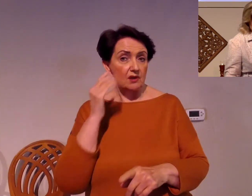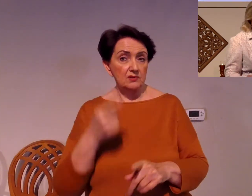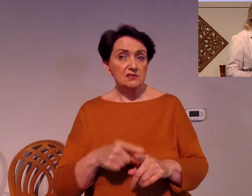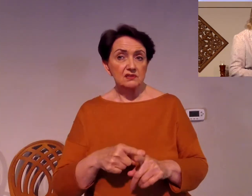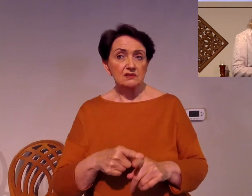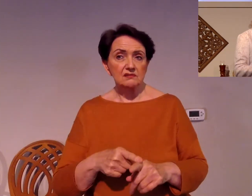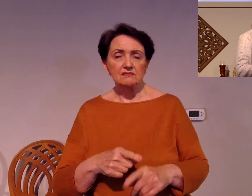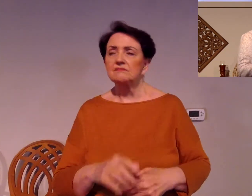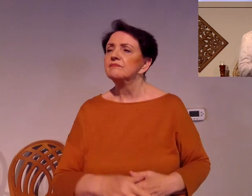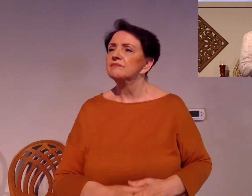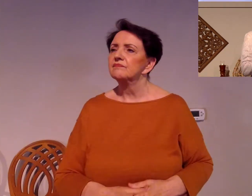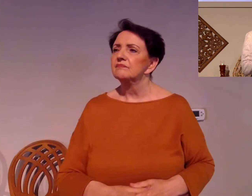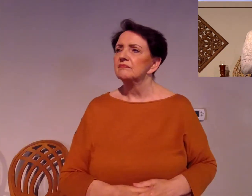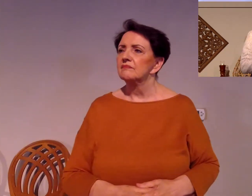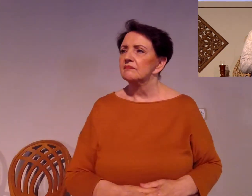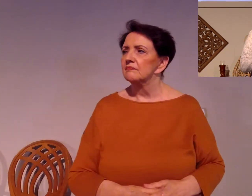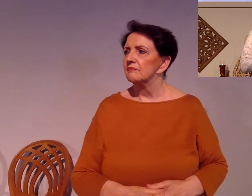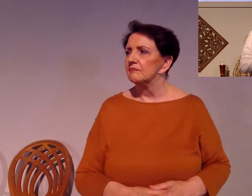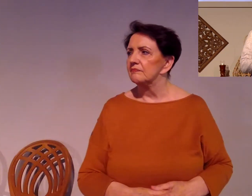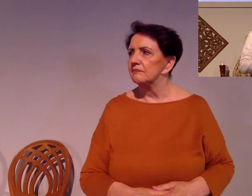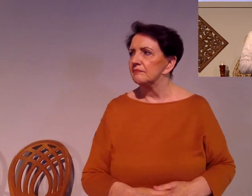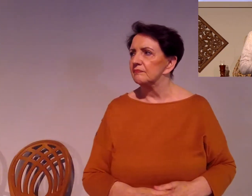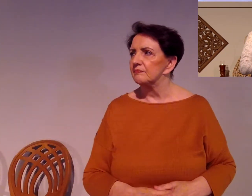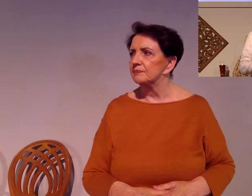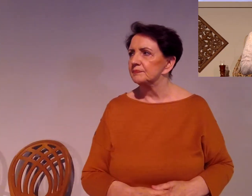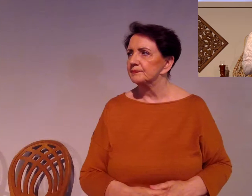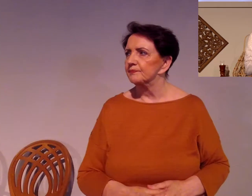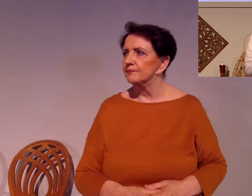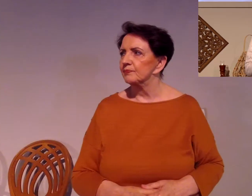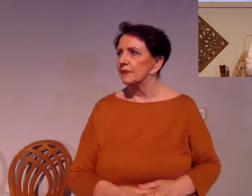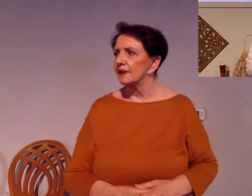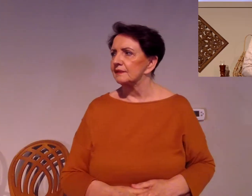Well, he talks about this too.